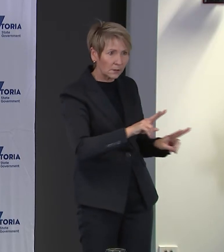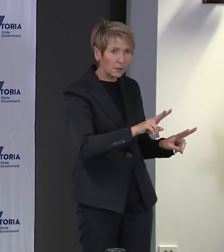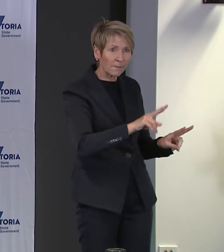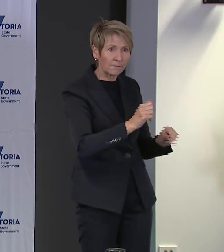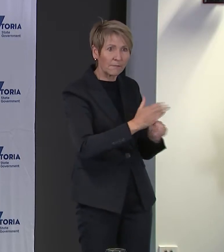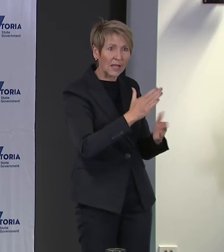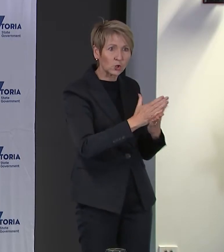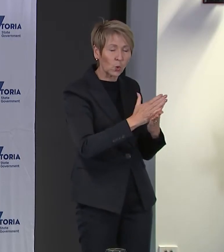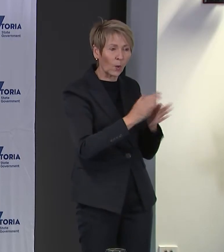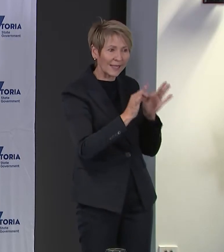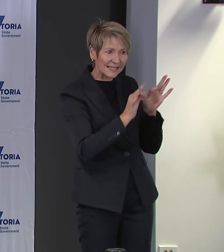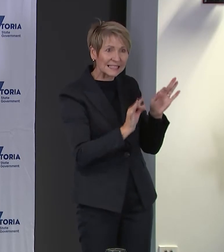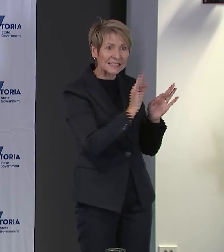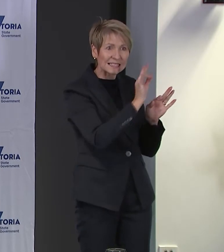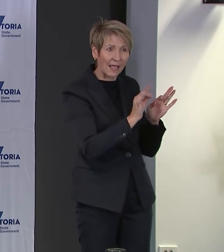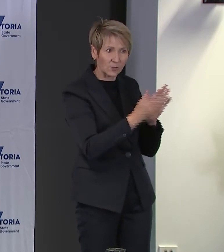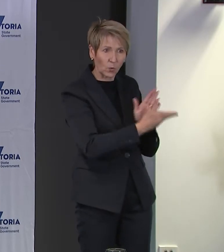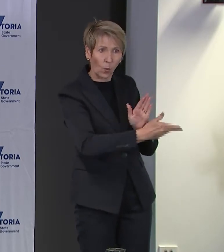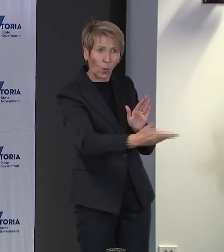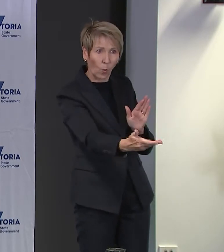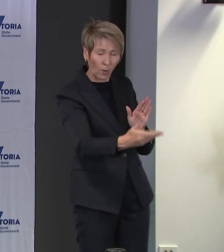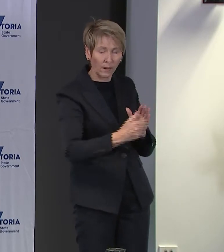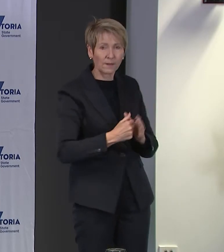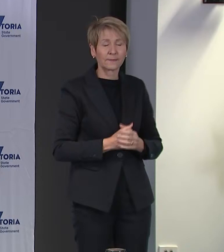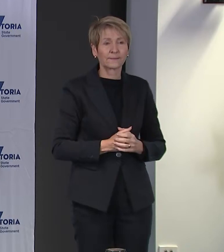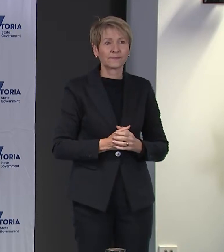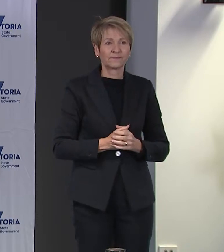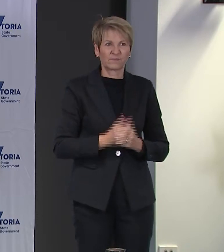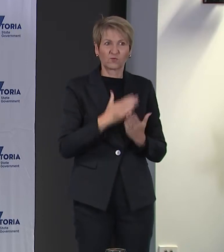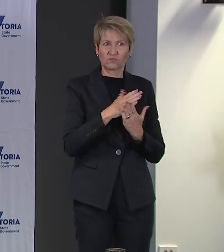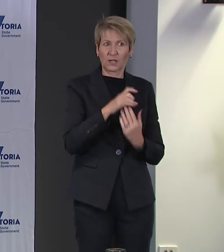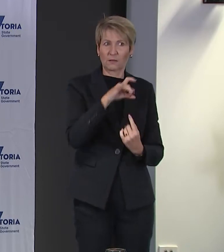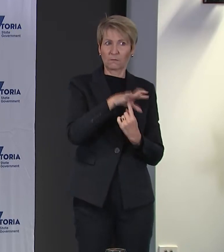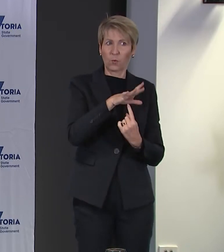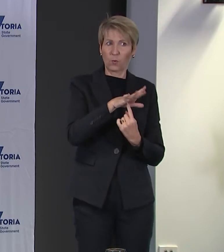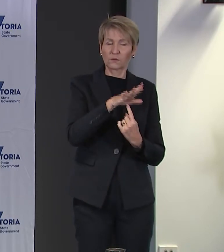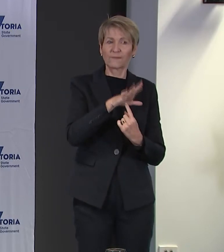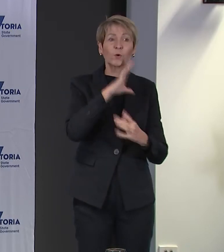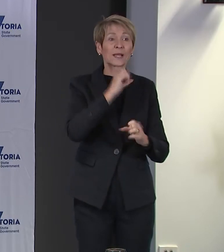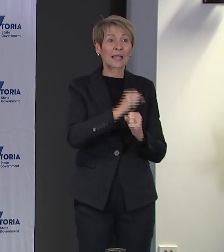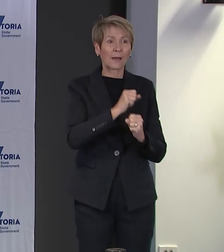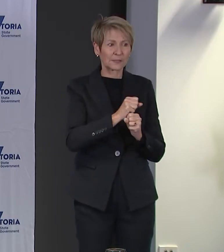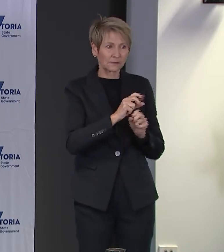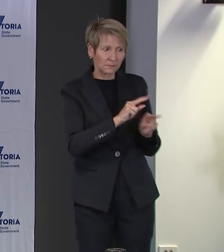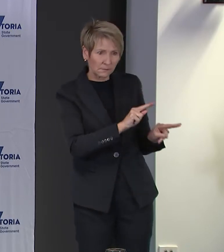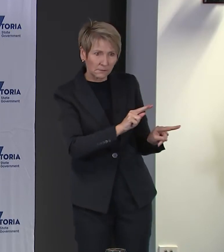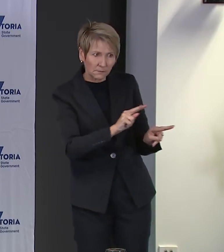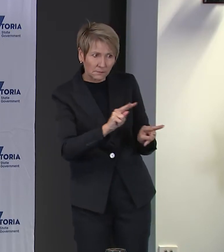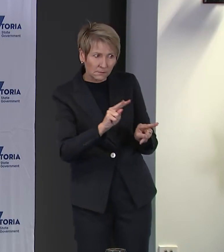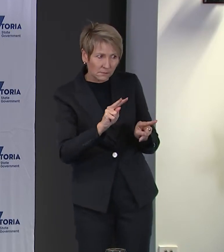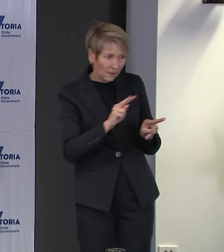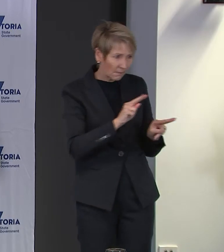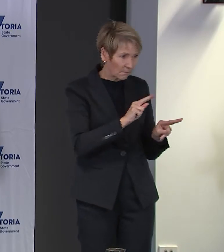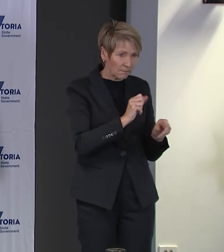workplaces tested. Those two cases for us are a real priority for us over the next few days to establish any other